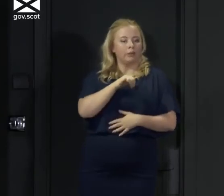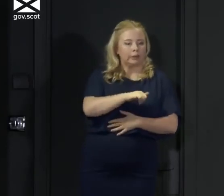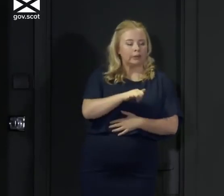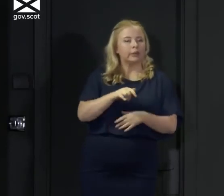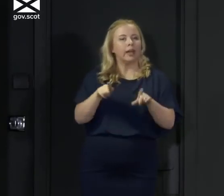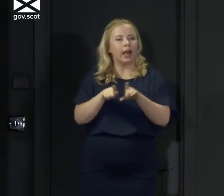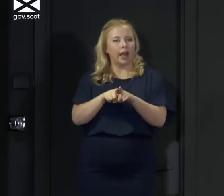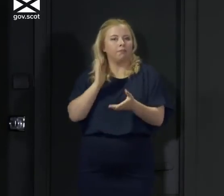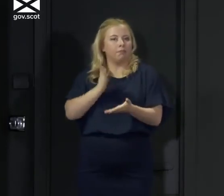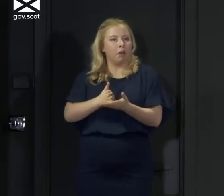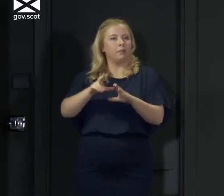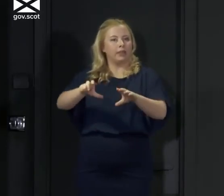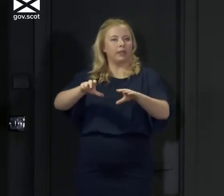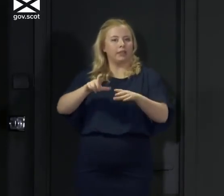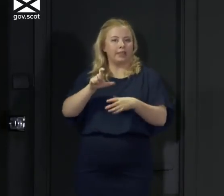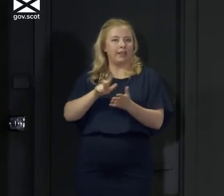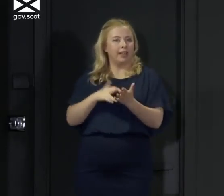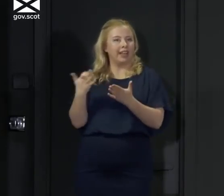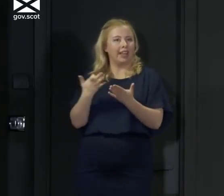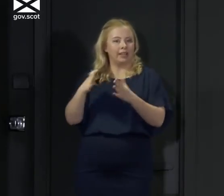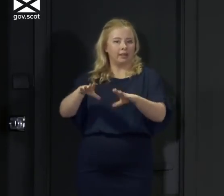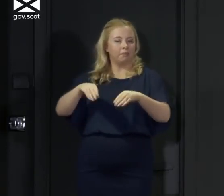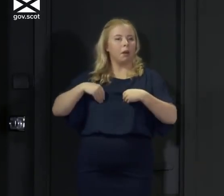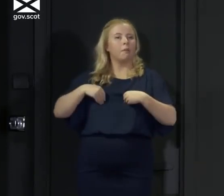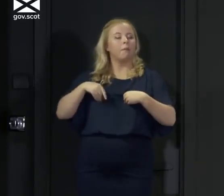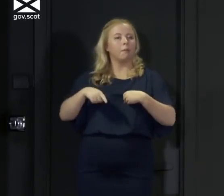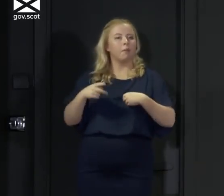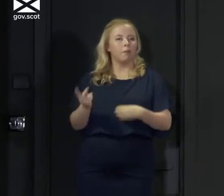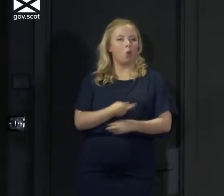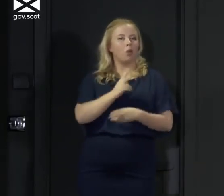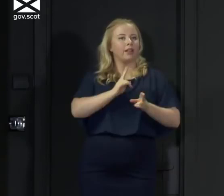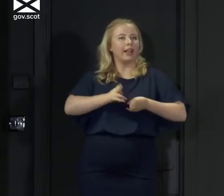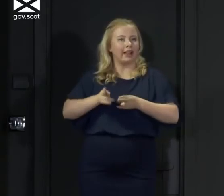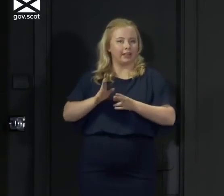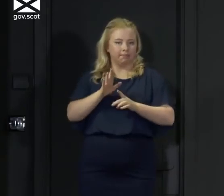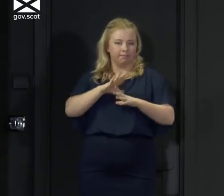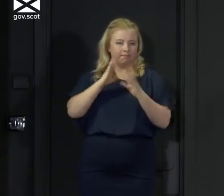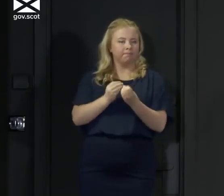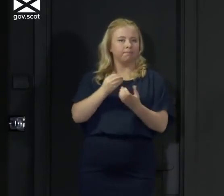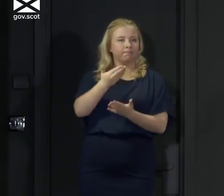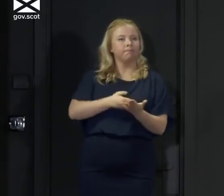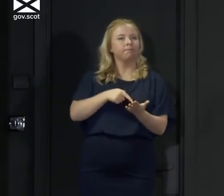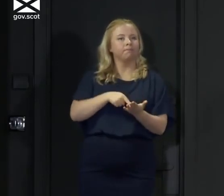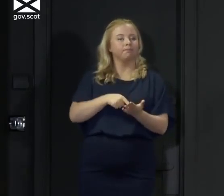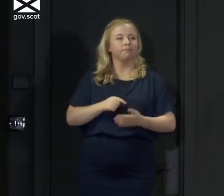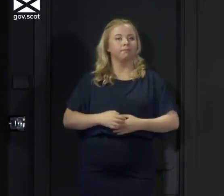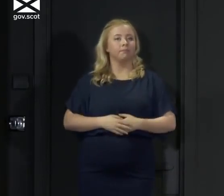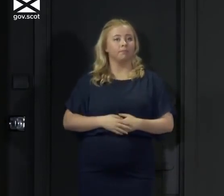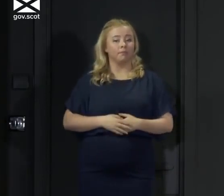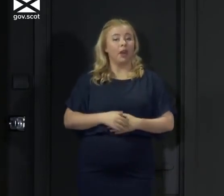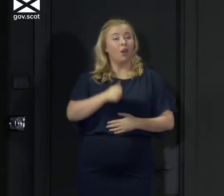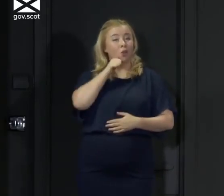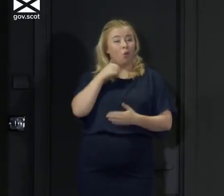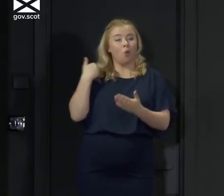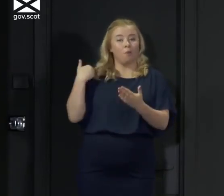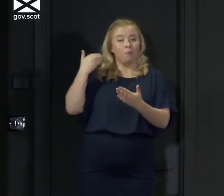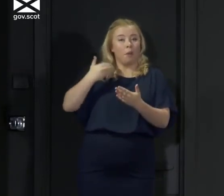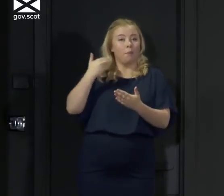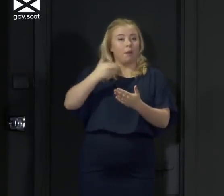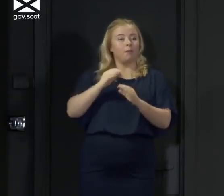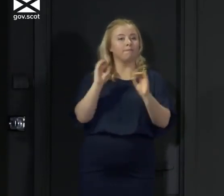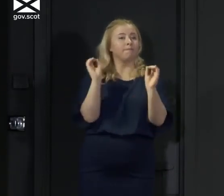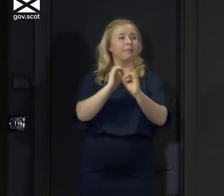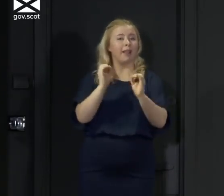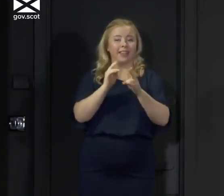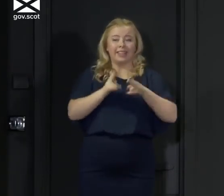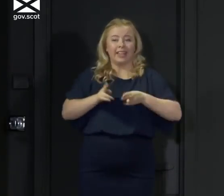suspected cases of people dying from this virus. Now, after 2 consecutive days of reporting 0